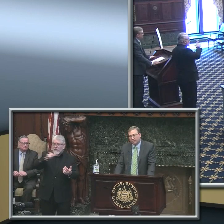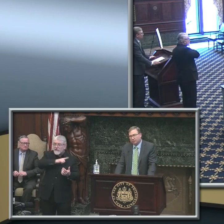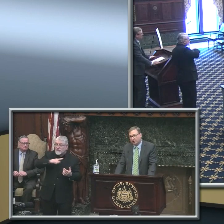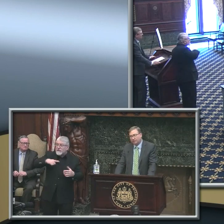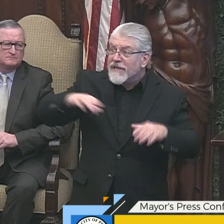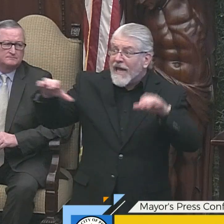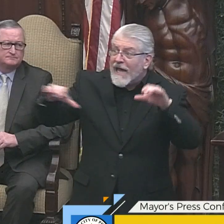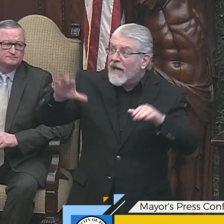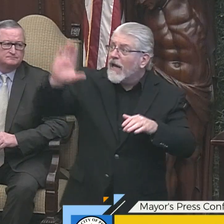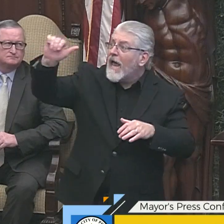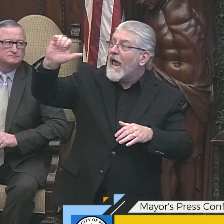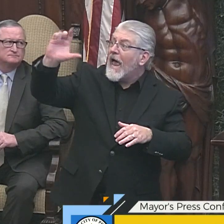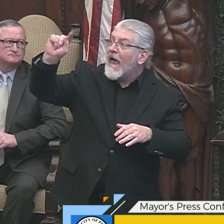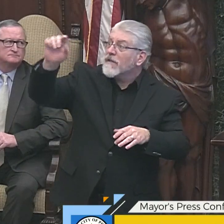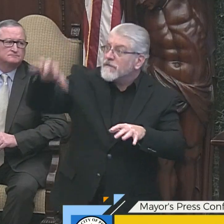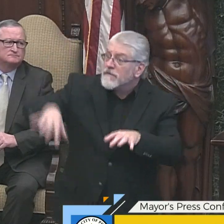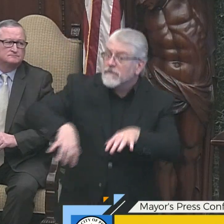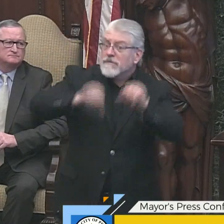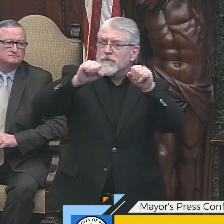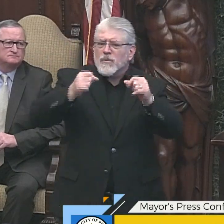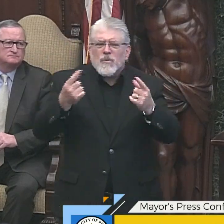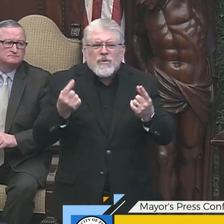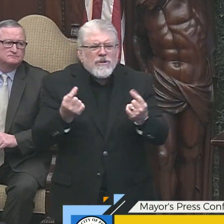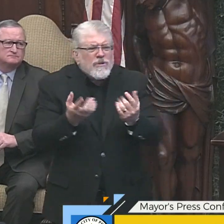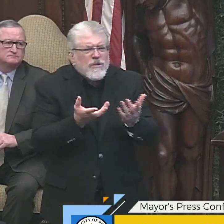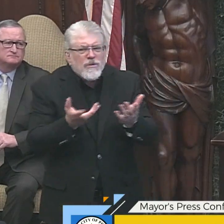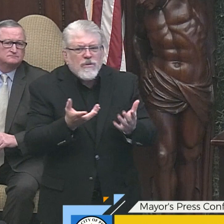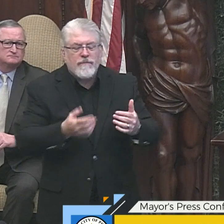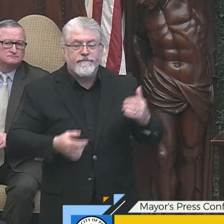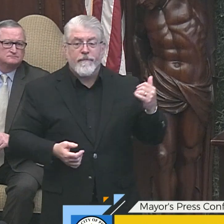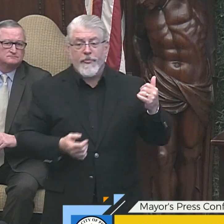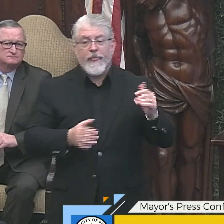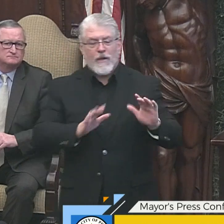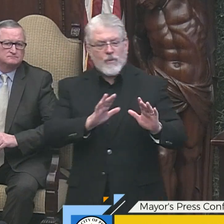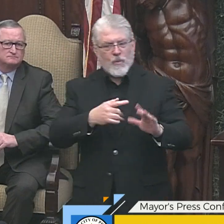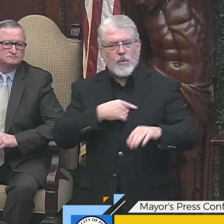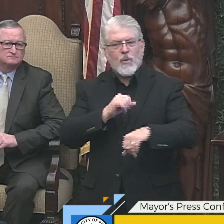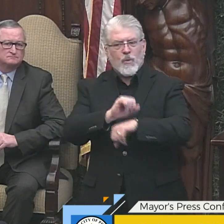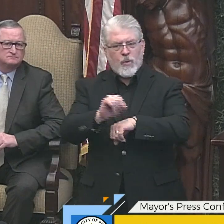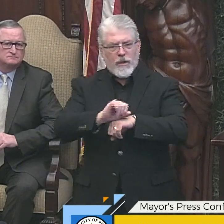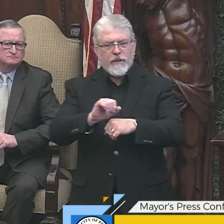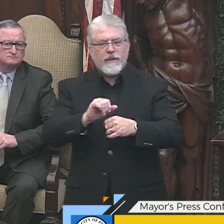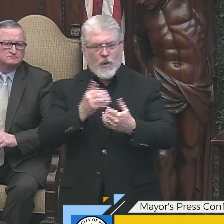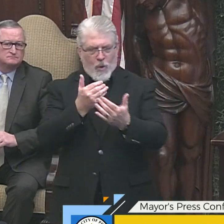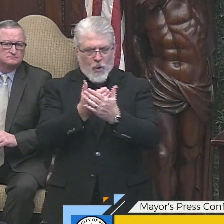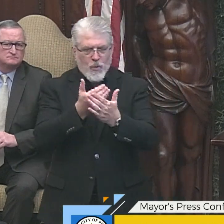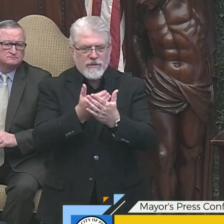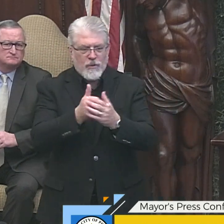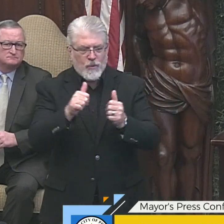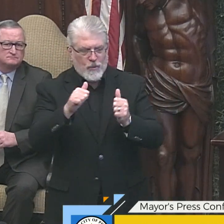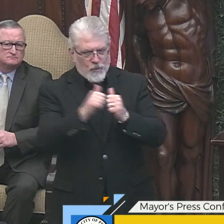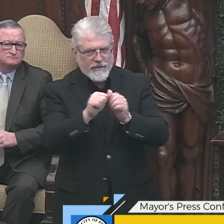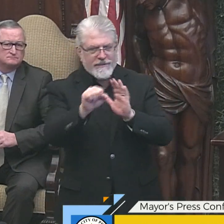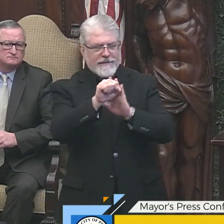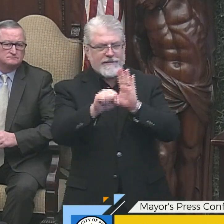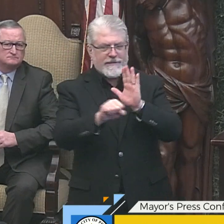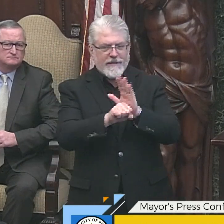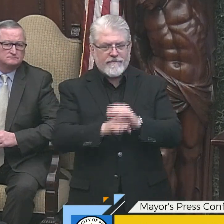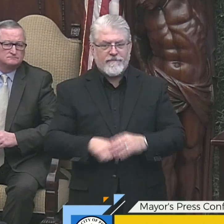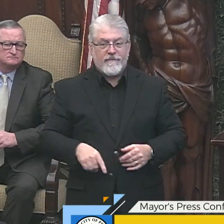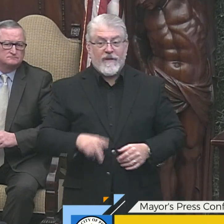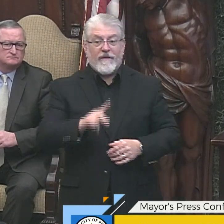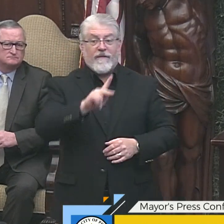Sure. So we are working very closely with the Department of Community and Economic Development at the state, our partners at the Philadelphia Industrial Development